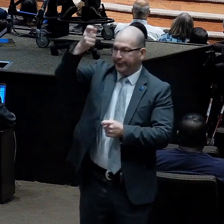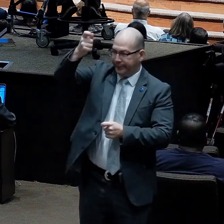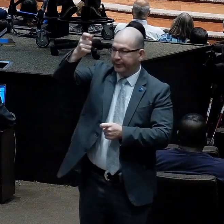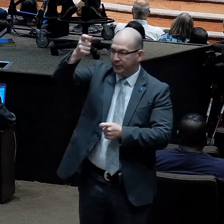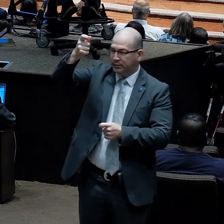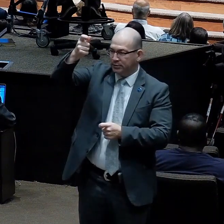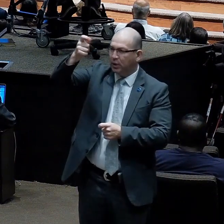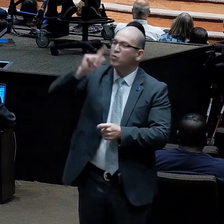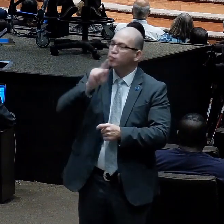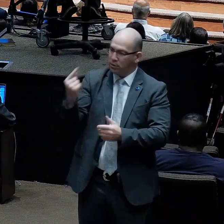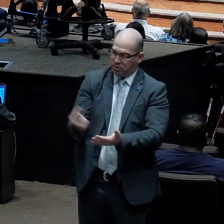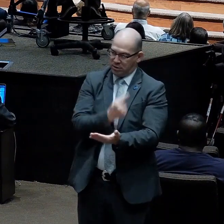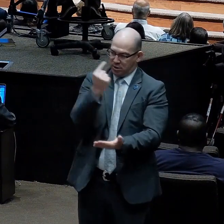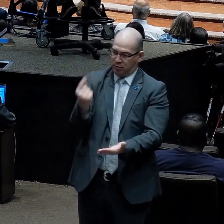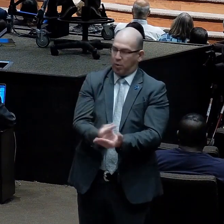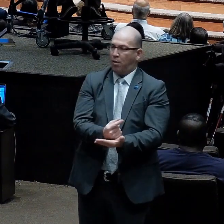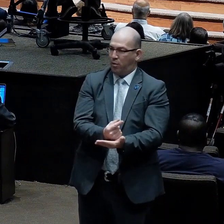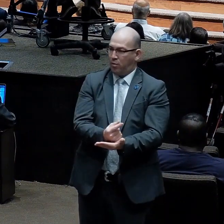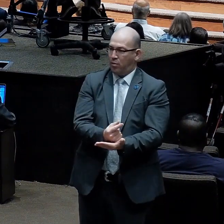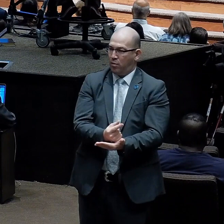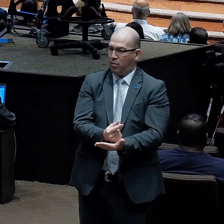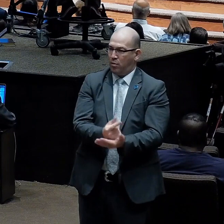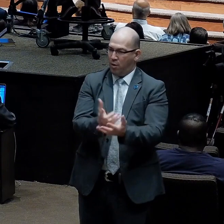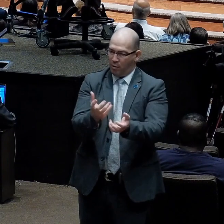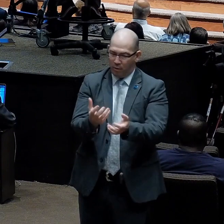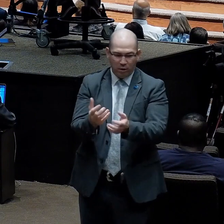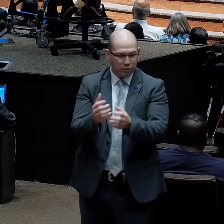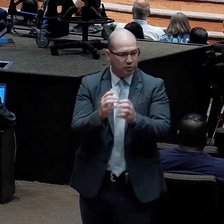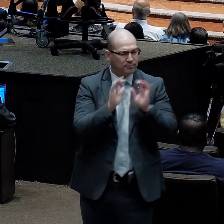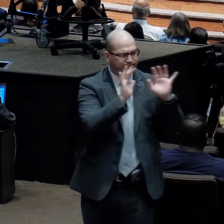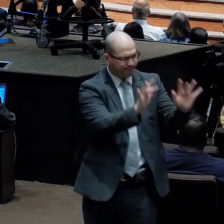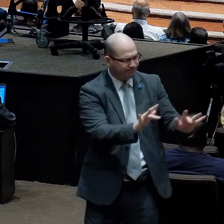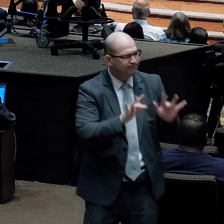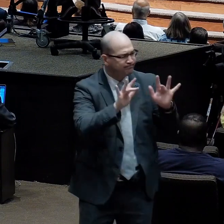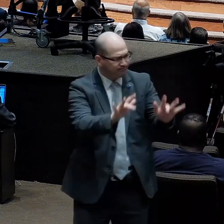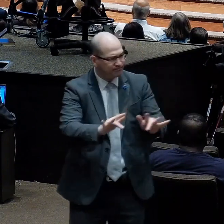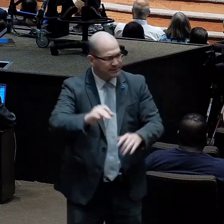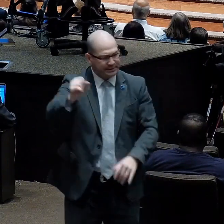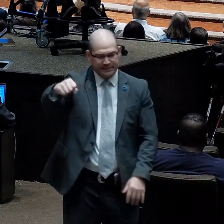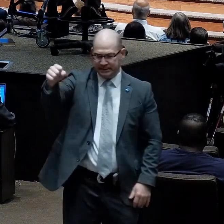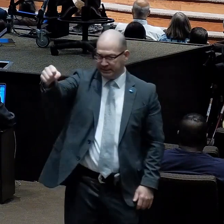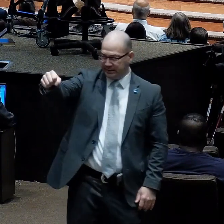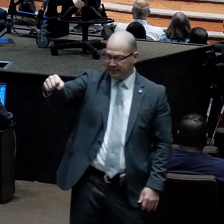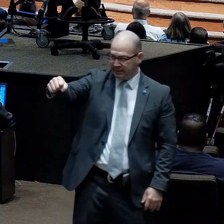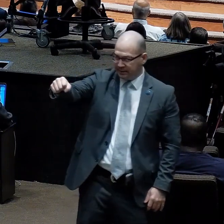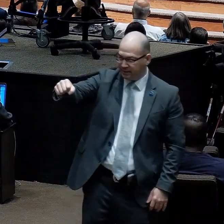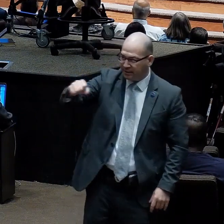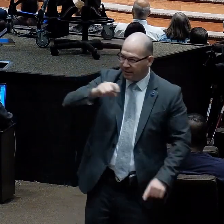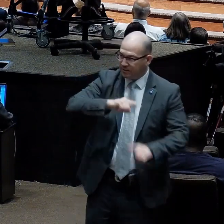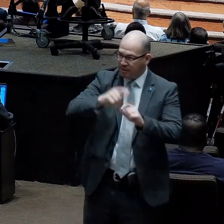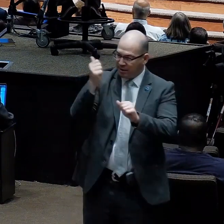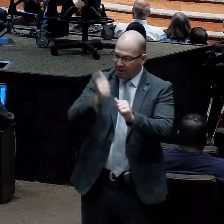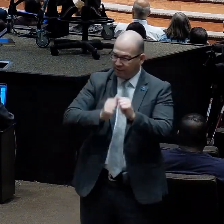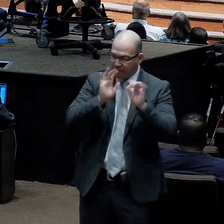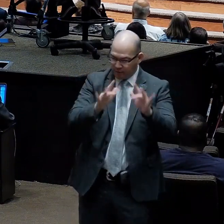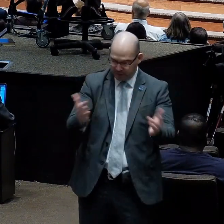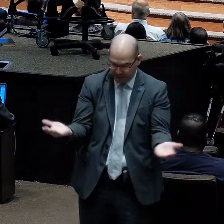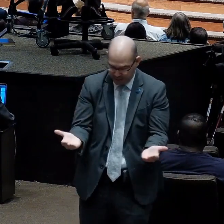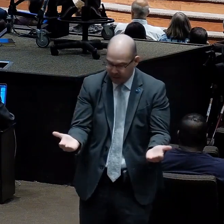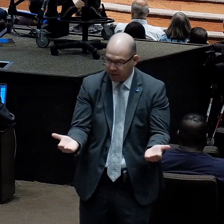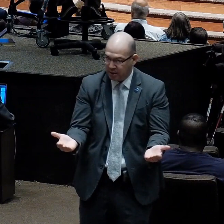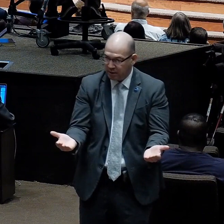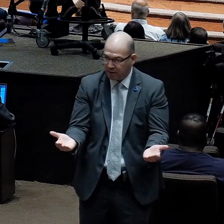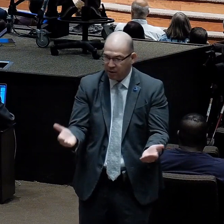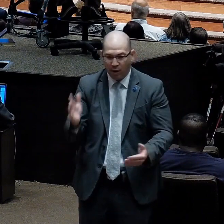We want to show love in mercy. But every act of mercy here will be